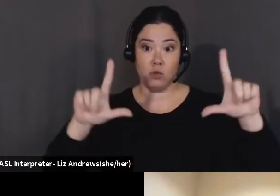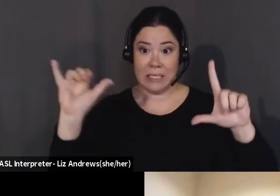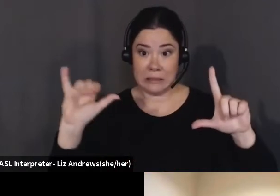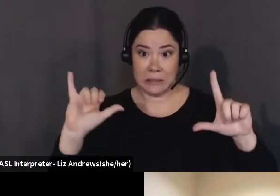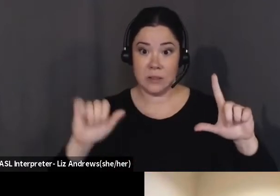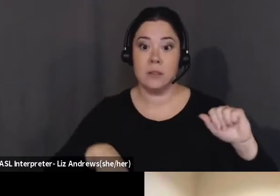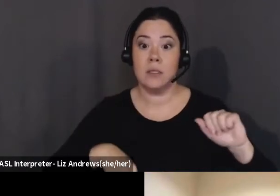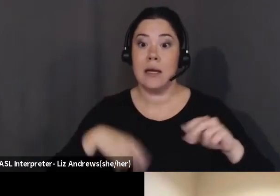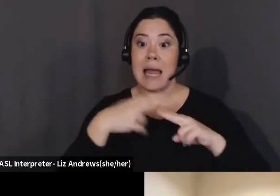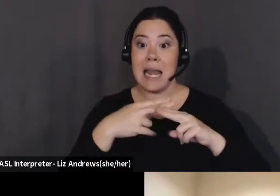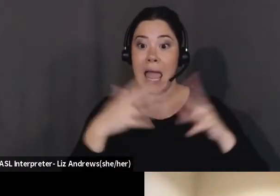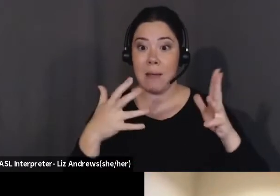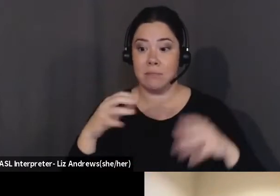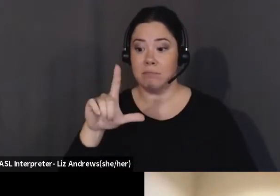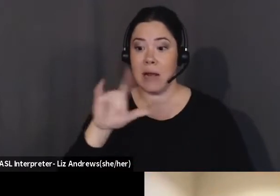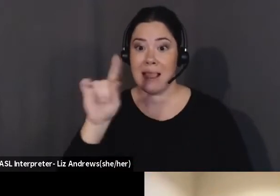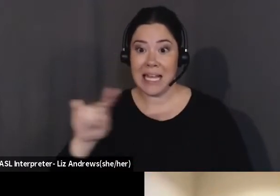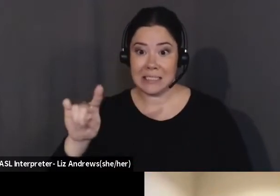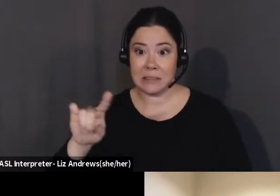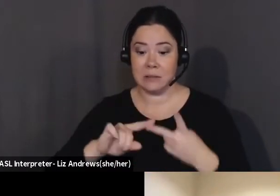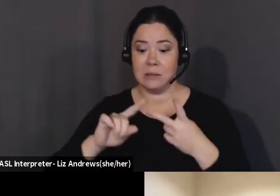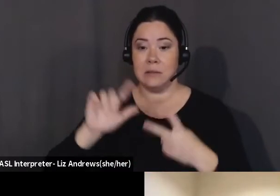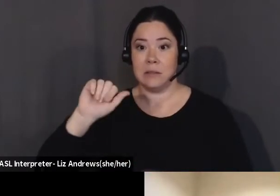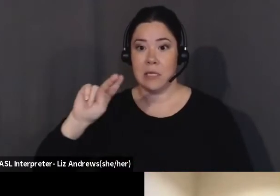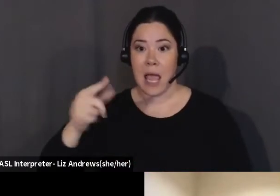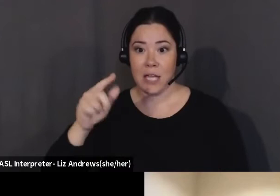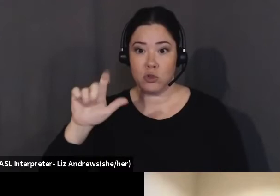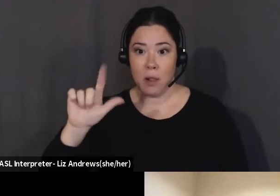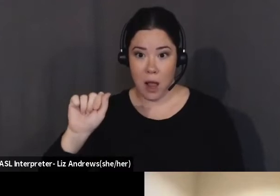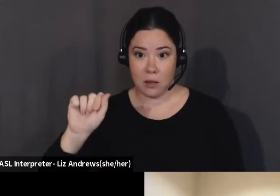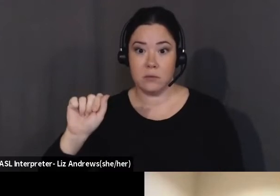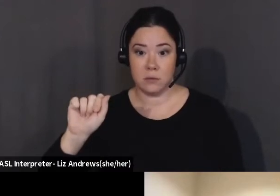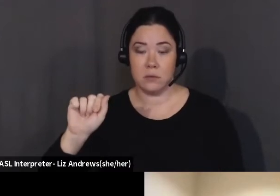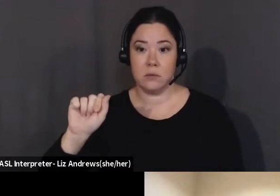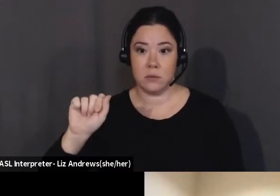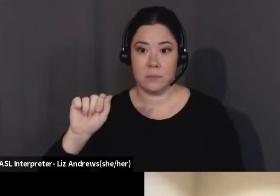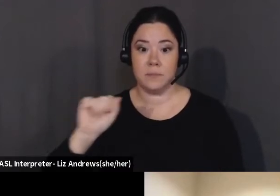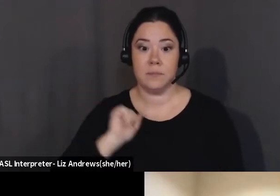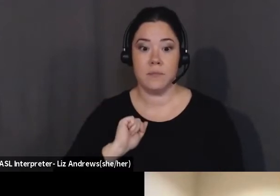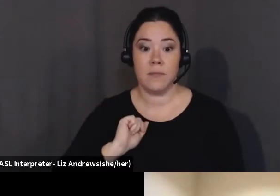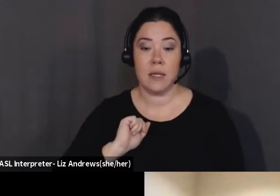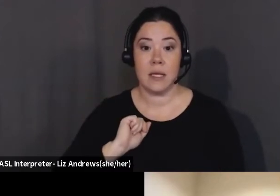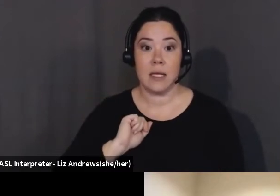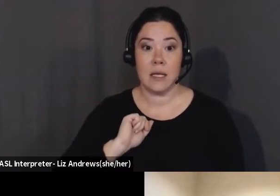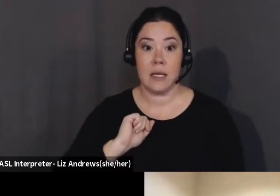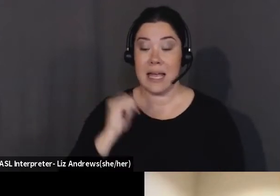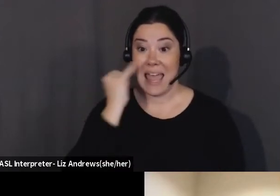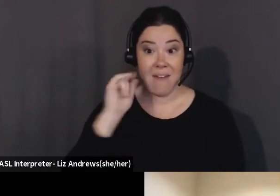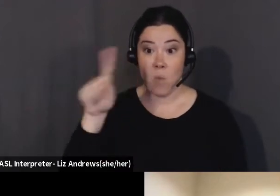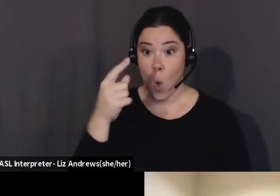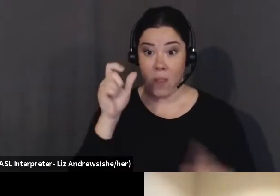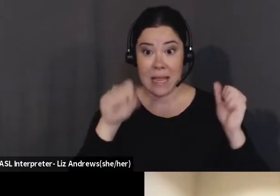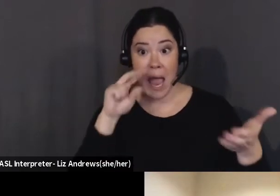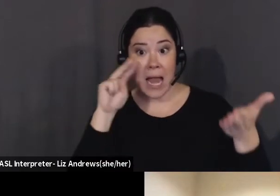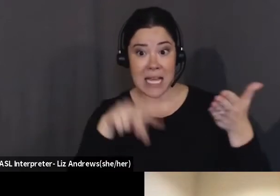with the name Liz and Angela. If you are only able to see the speaker, make sure